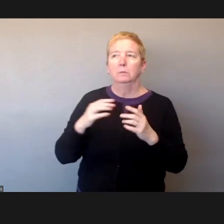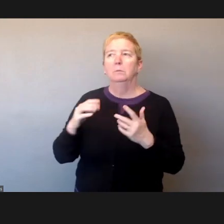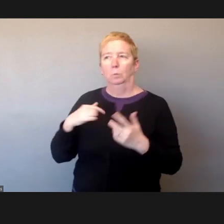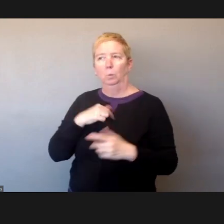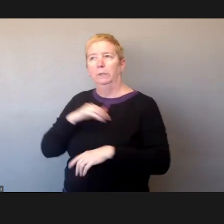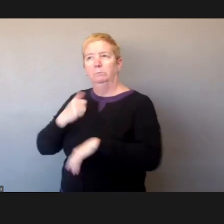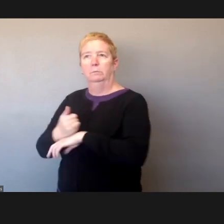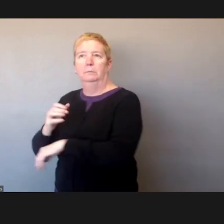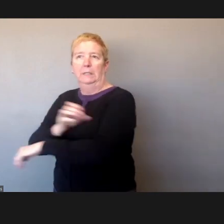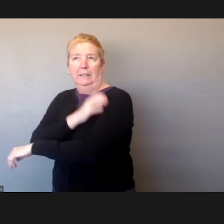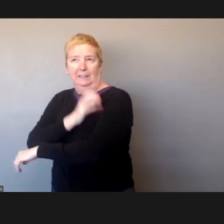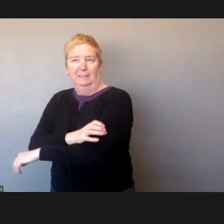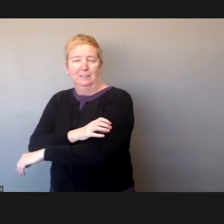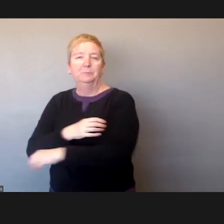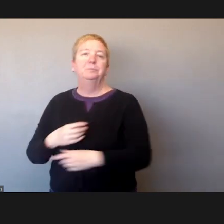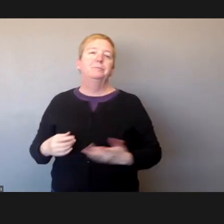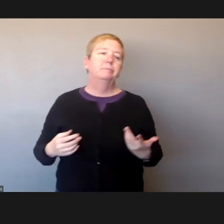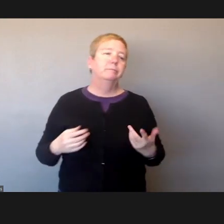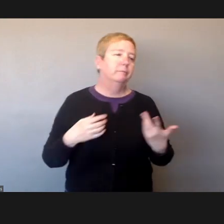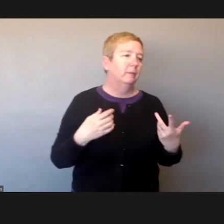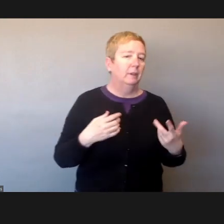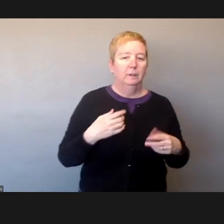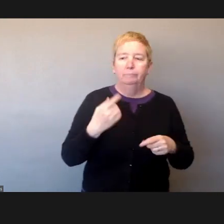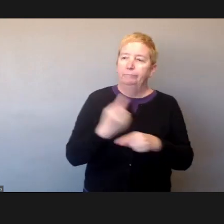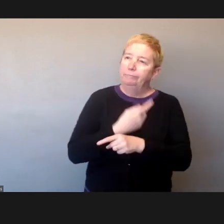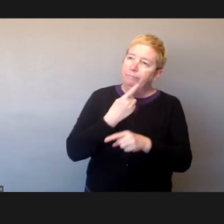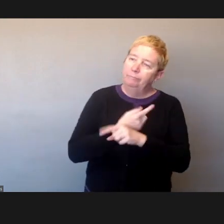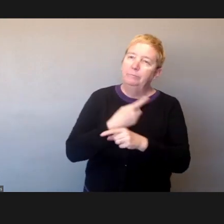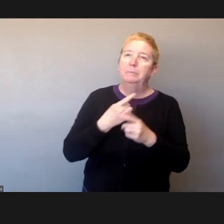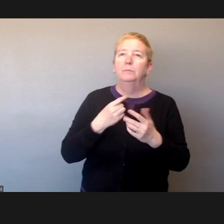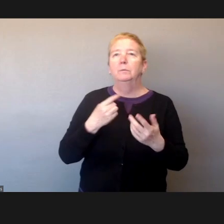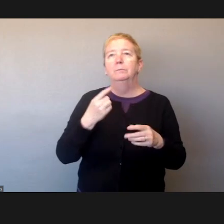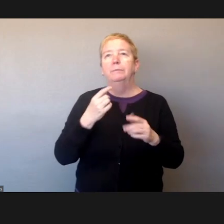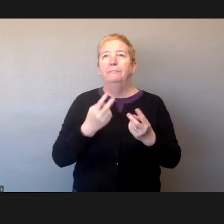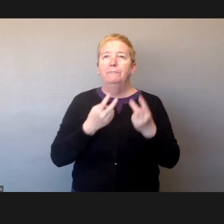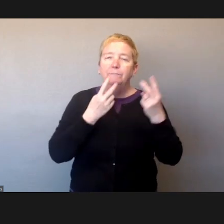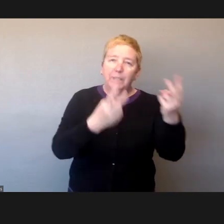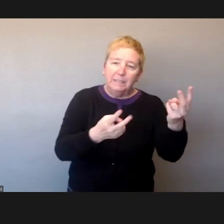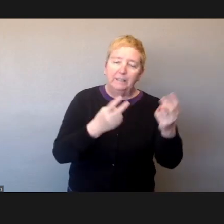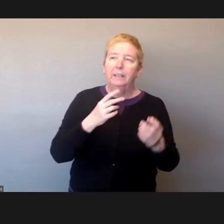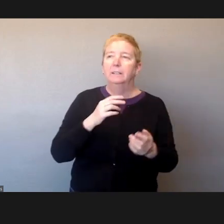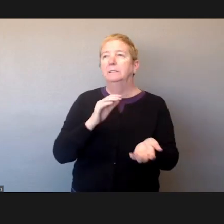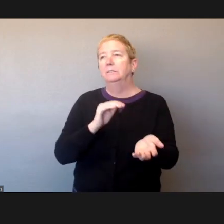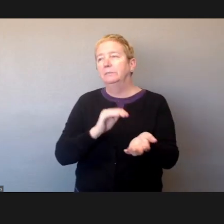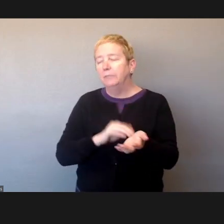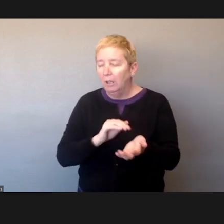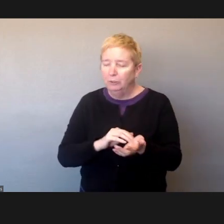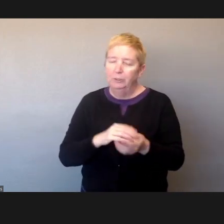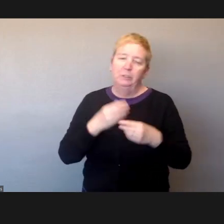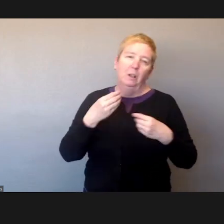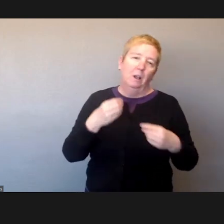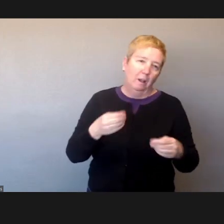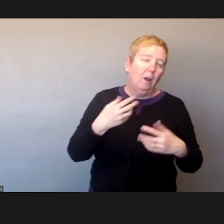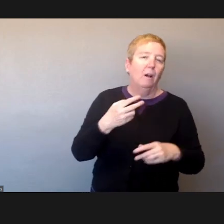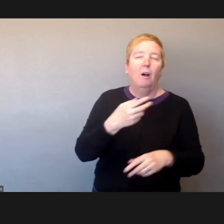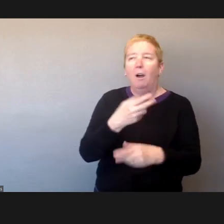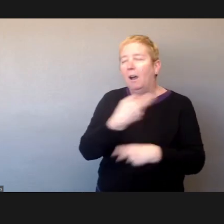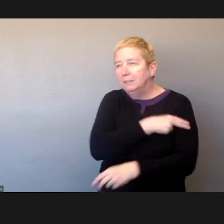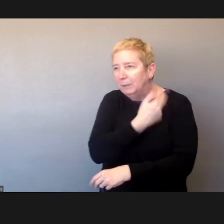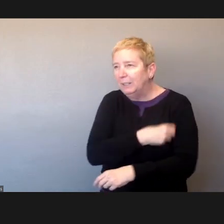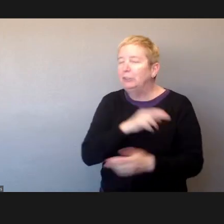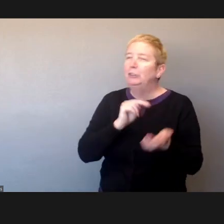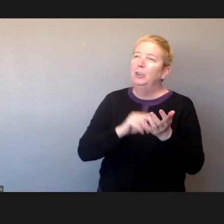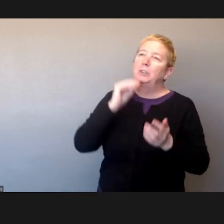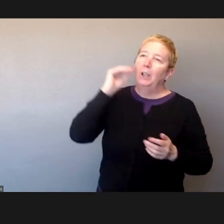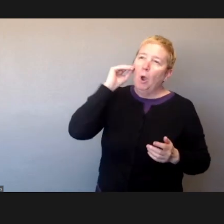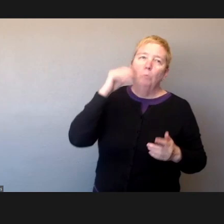Regulating and making in-person visits, again, to hospitals, nursing homes, assisted living facilities to ensure they're